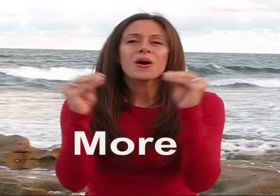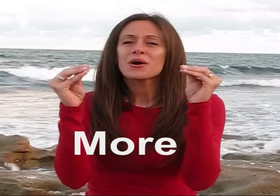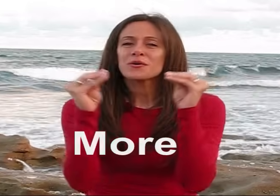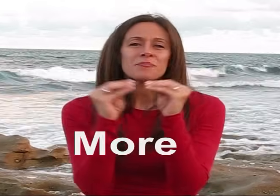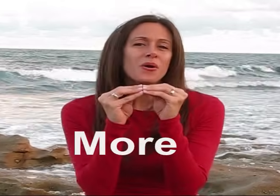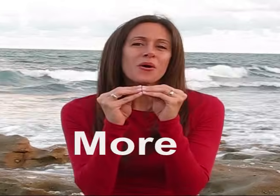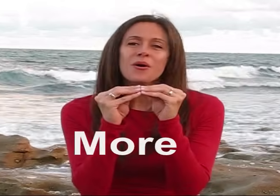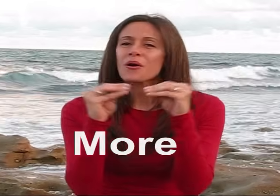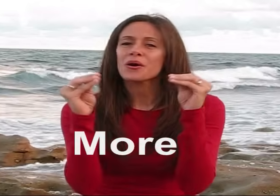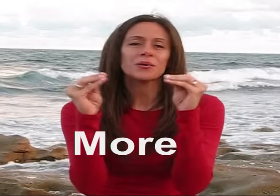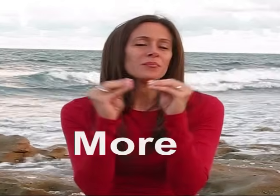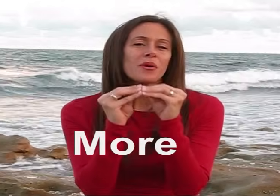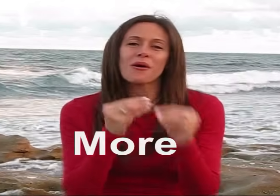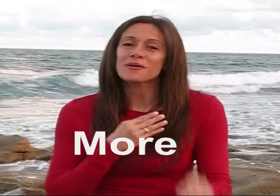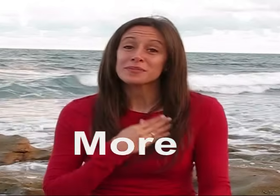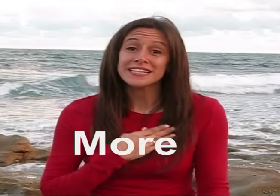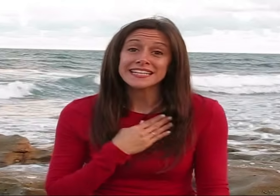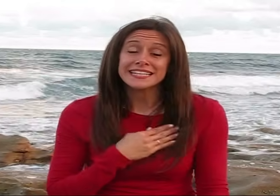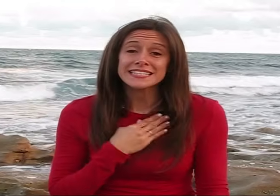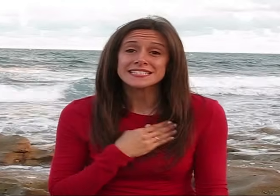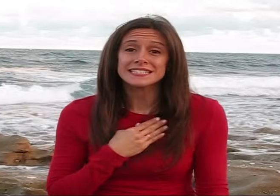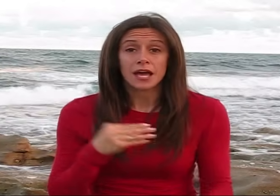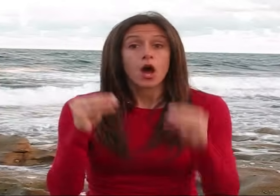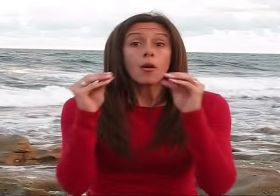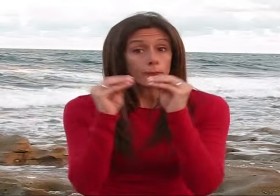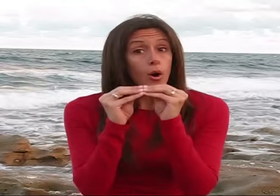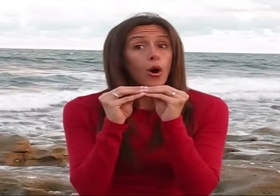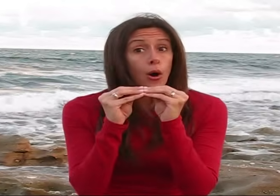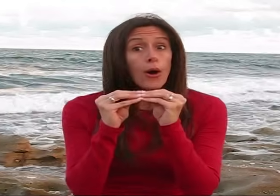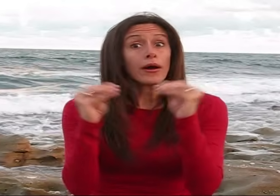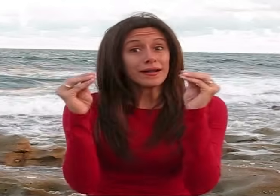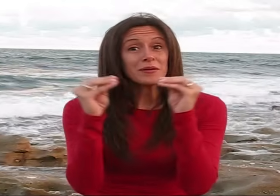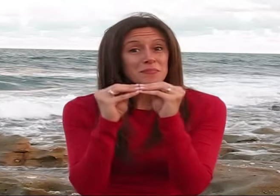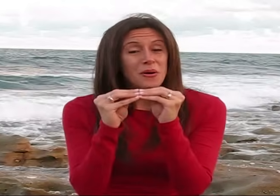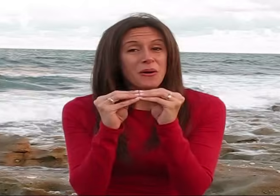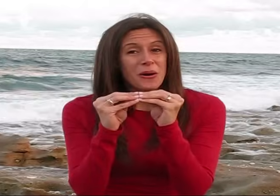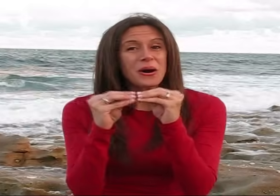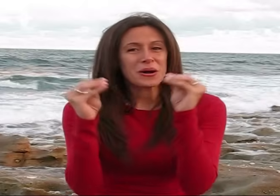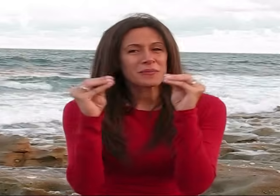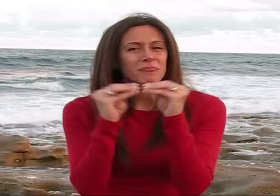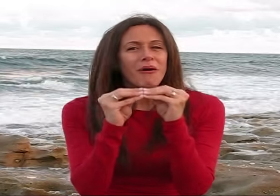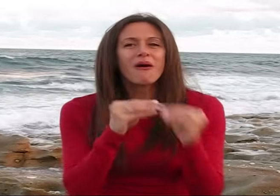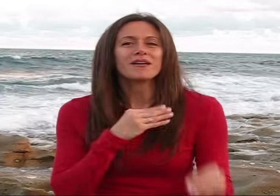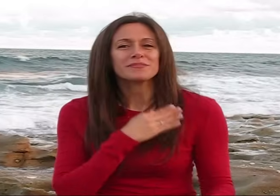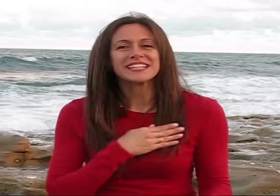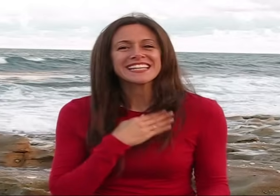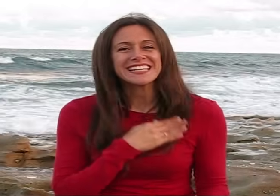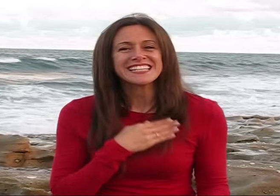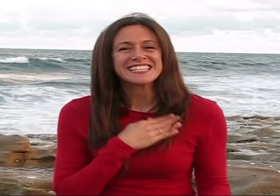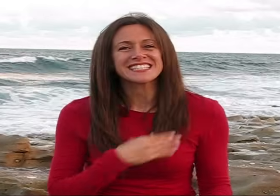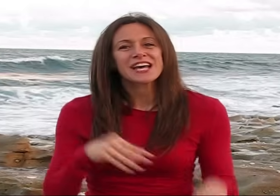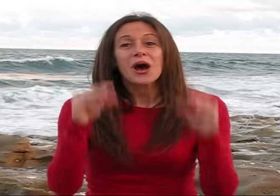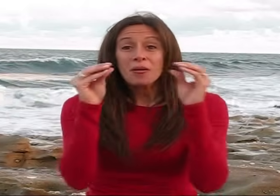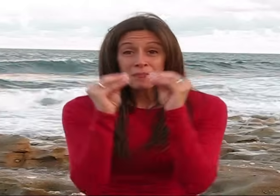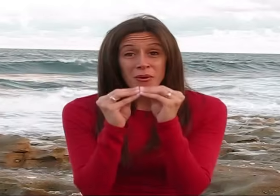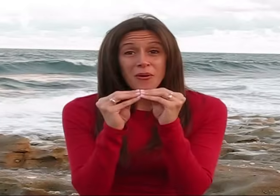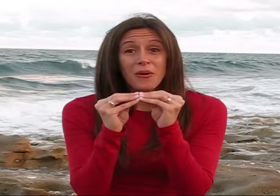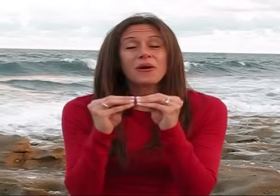More, more, more, please. More, more, more, please.